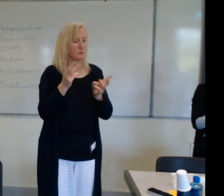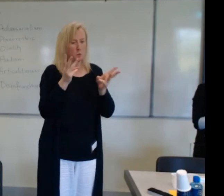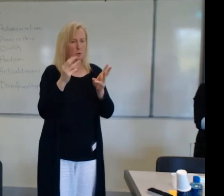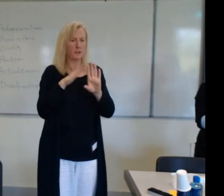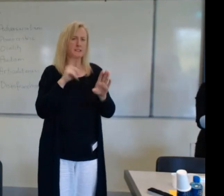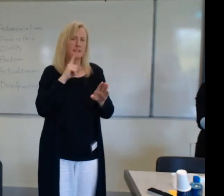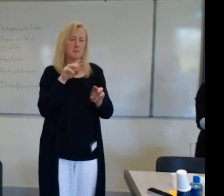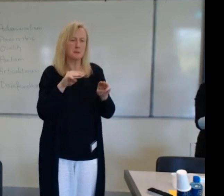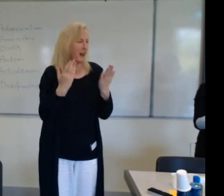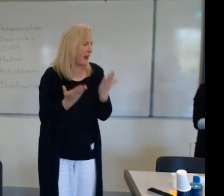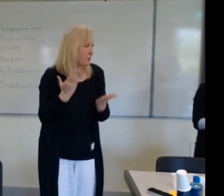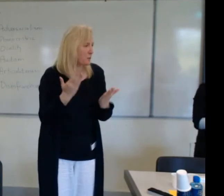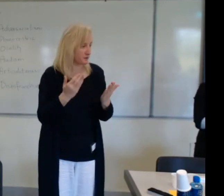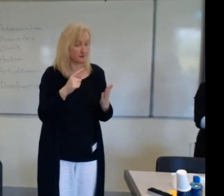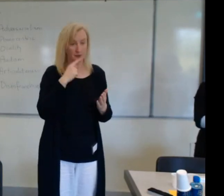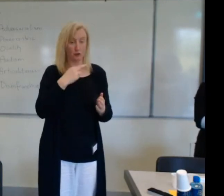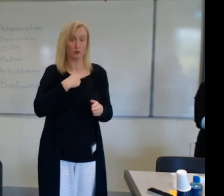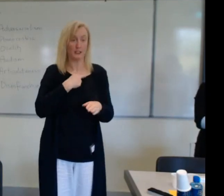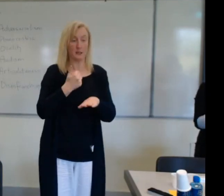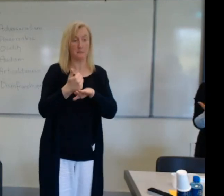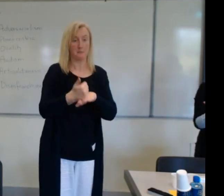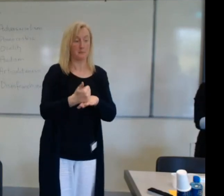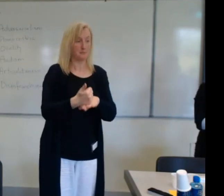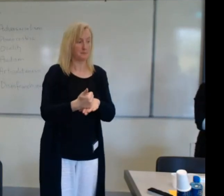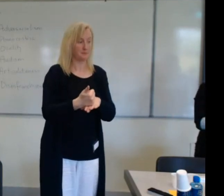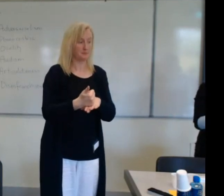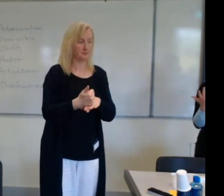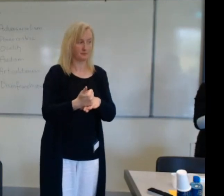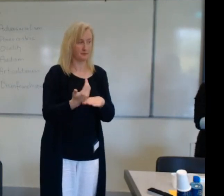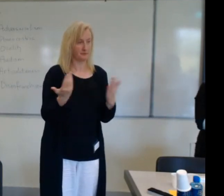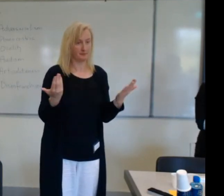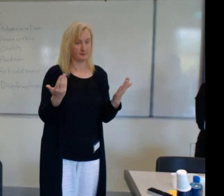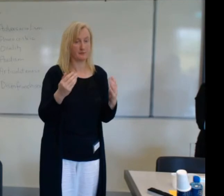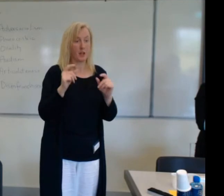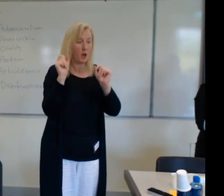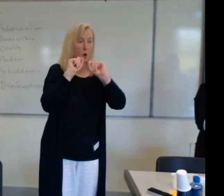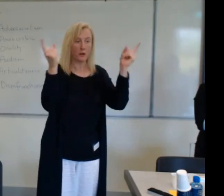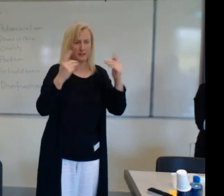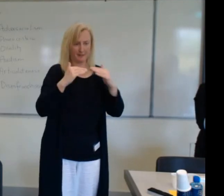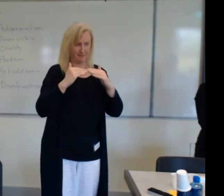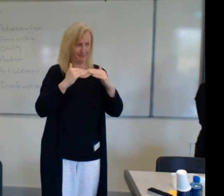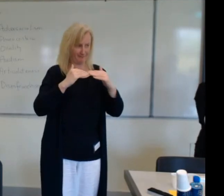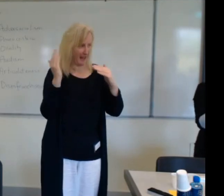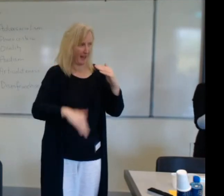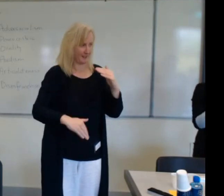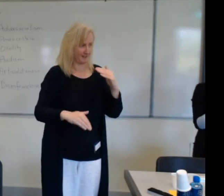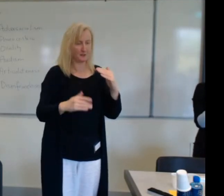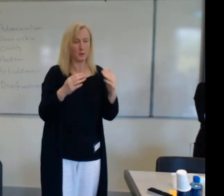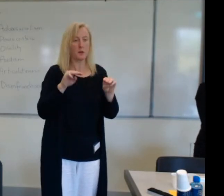people, because it's basically there is a lack of awareness, and so even people working in prison